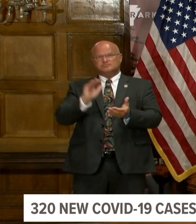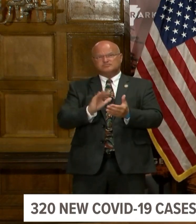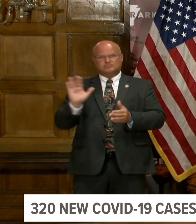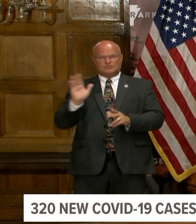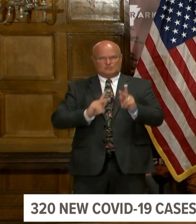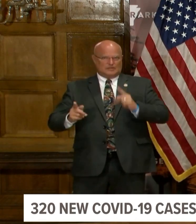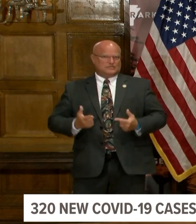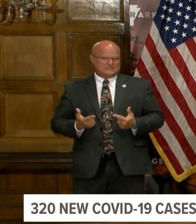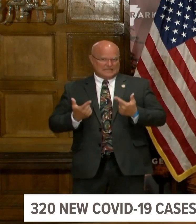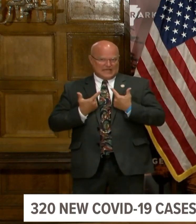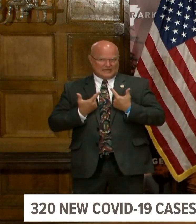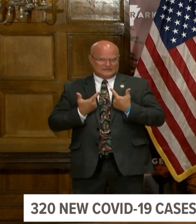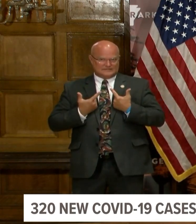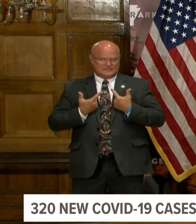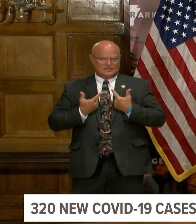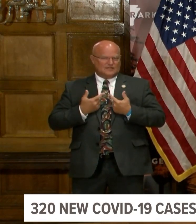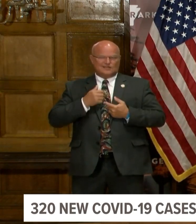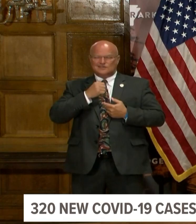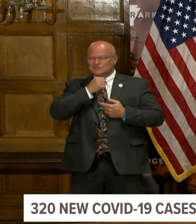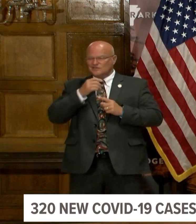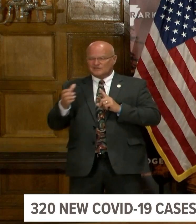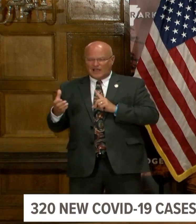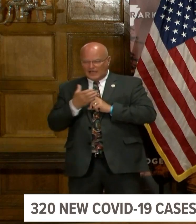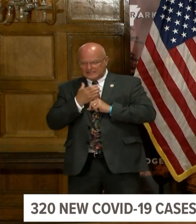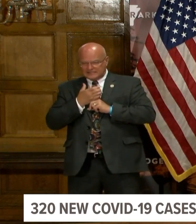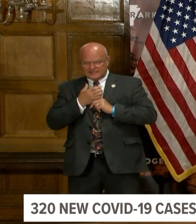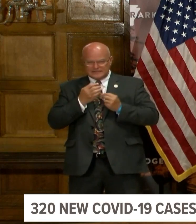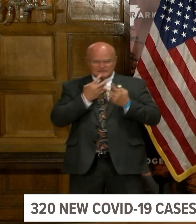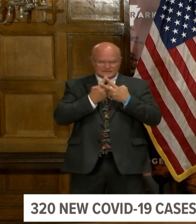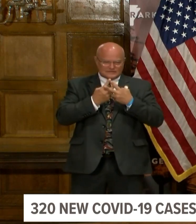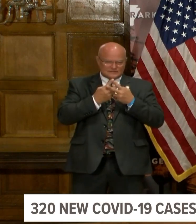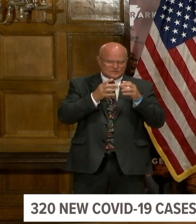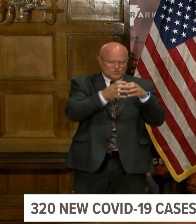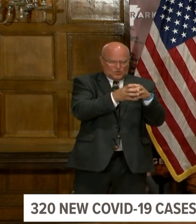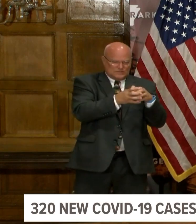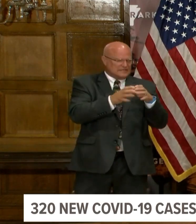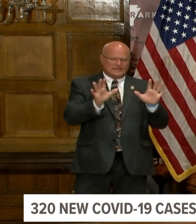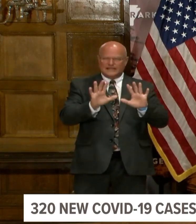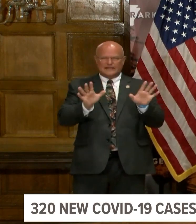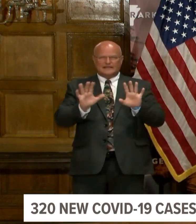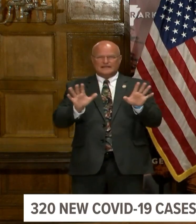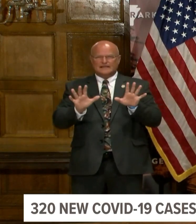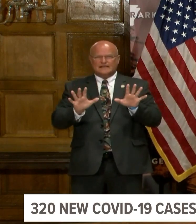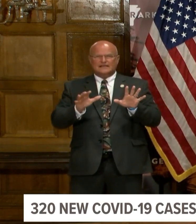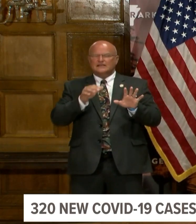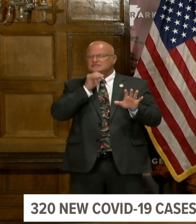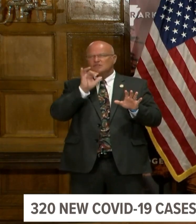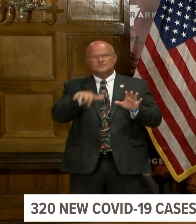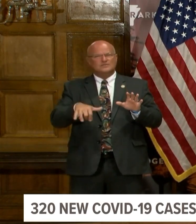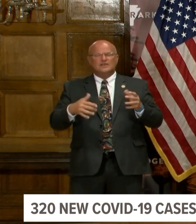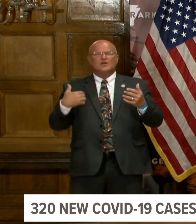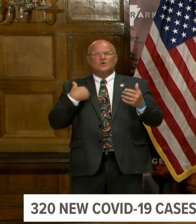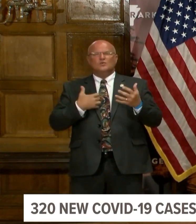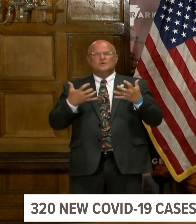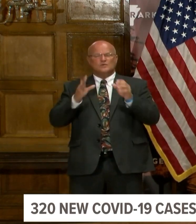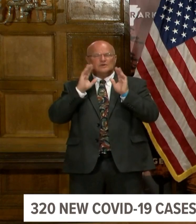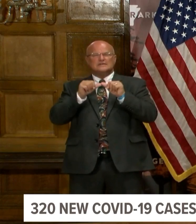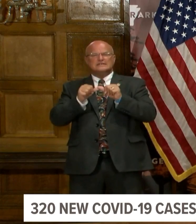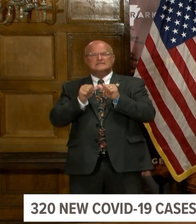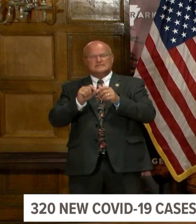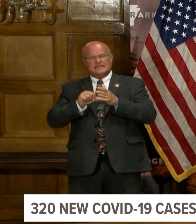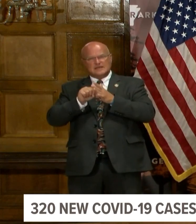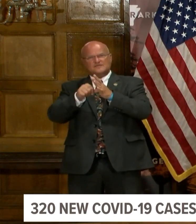lives when you don't have to isolate, you don't have to quarantine. Let's avoid that. And that's why we will continue